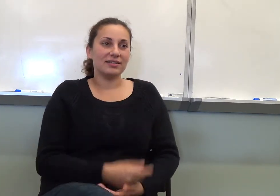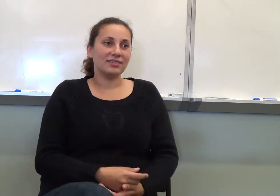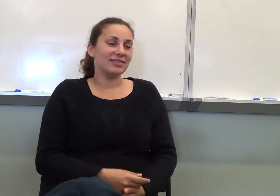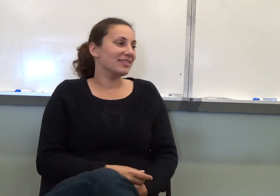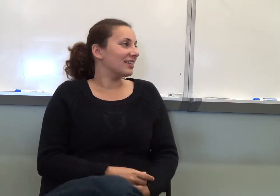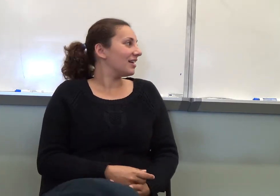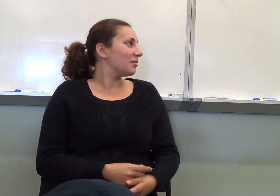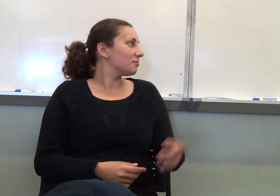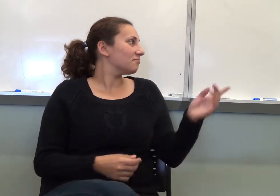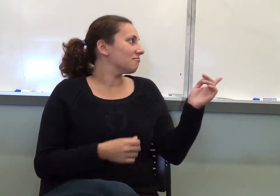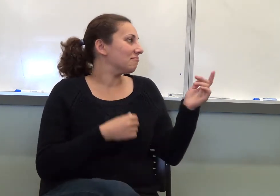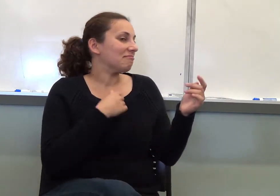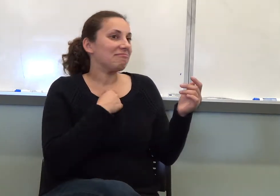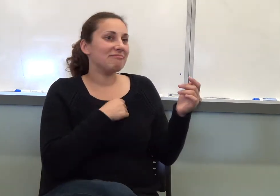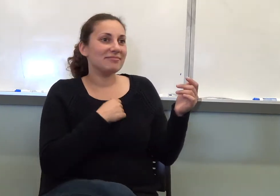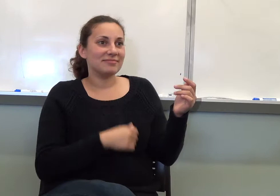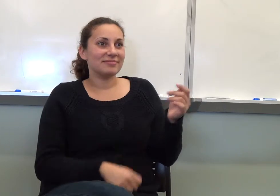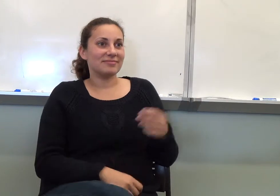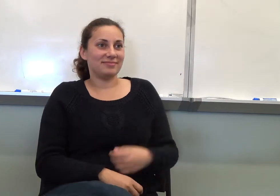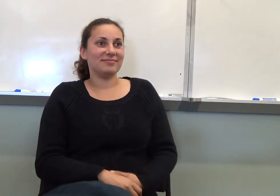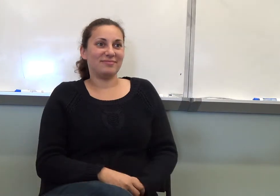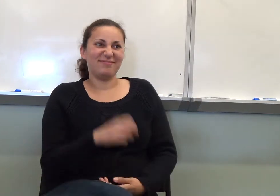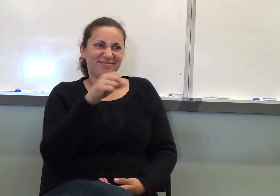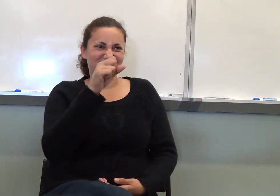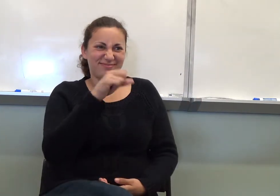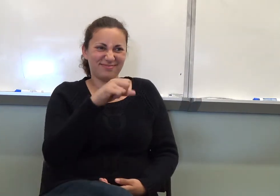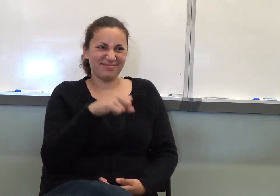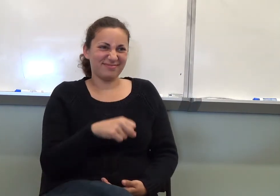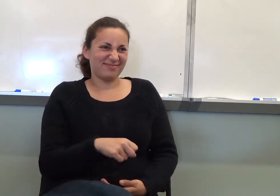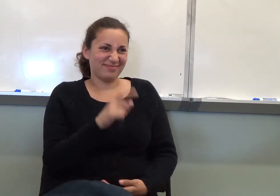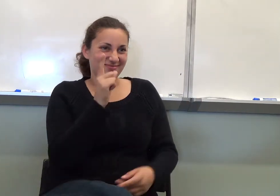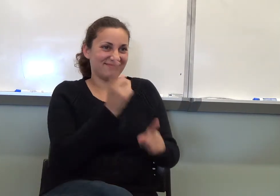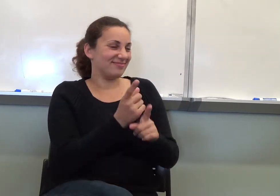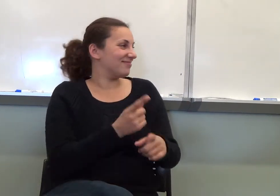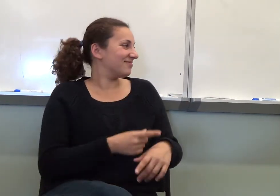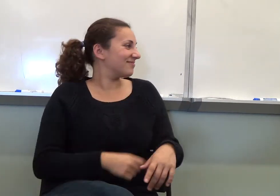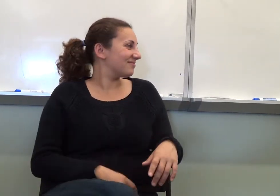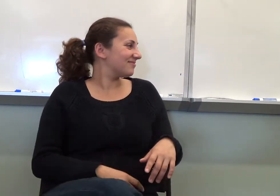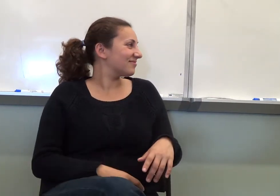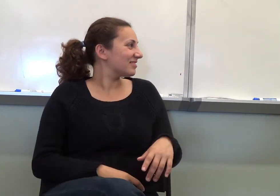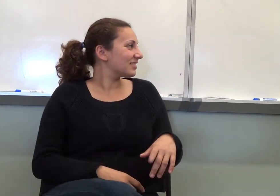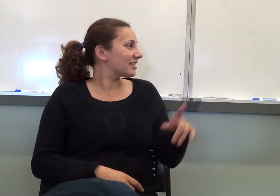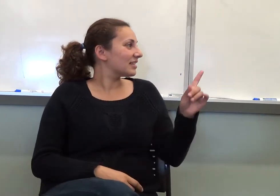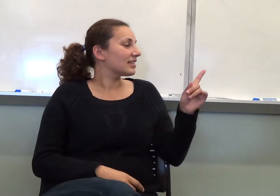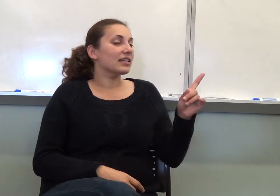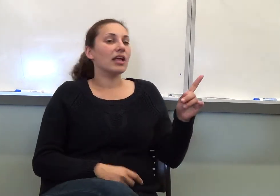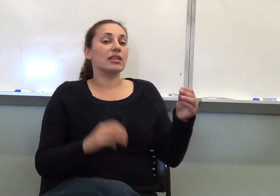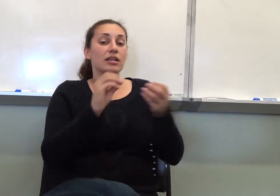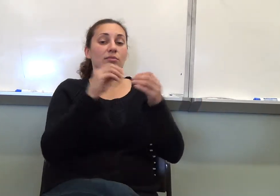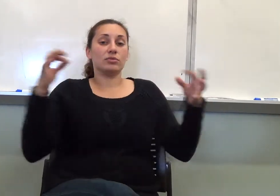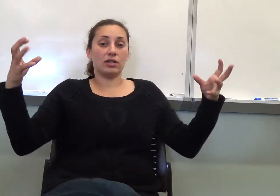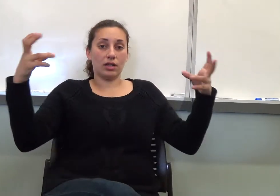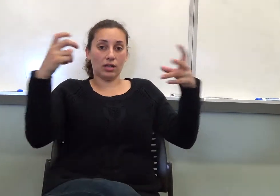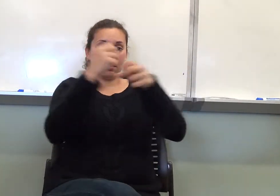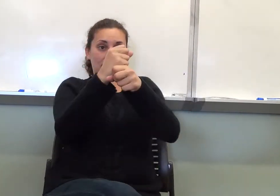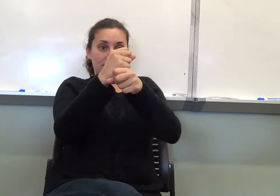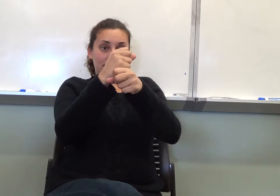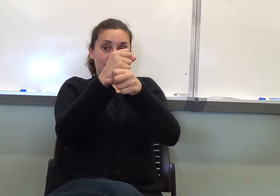right? So yes, they are like terms. These two are like. So how do you combine them? Well, you just do what it says to